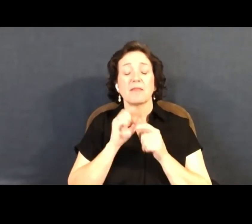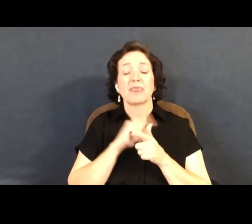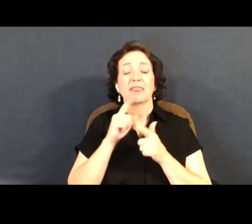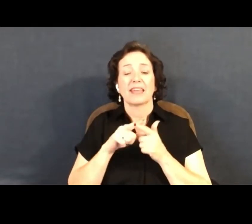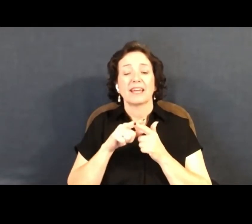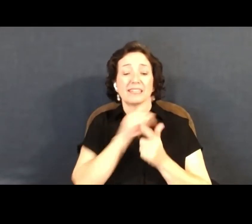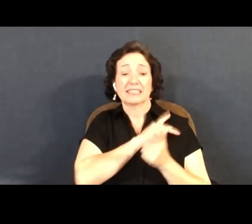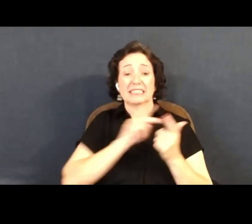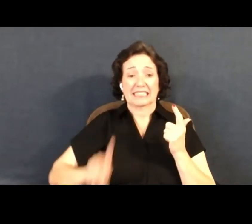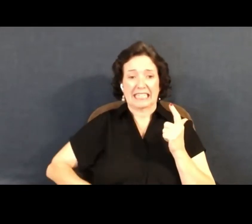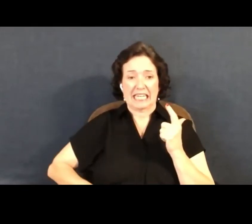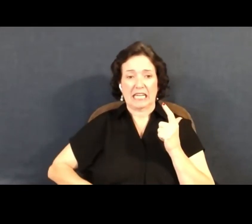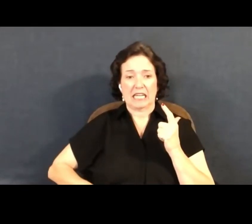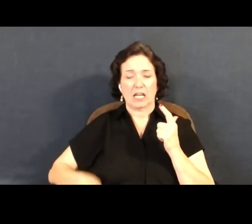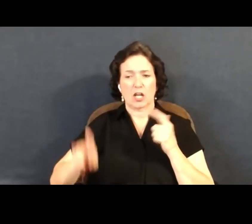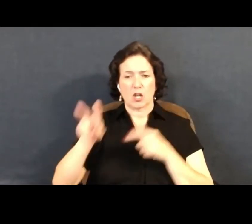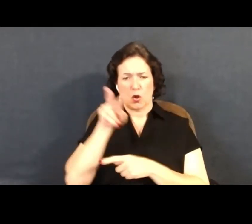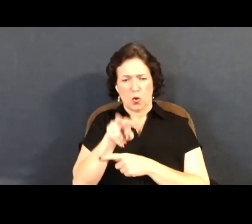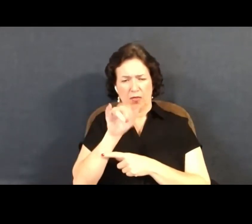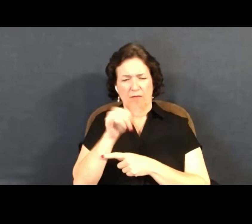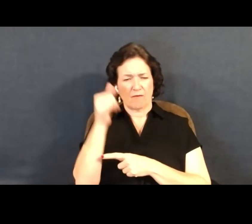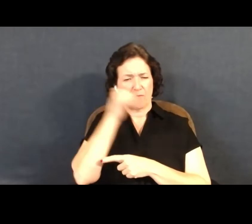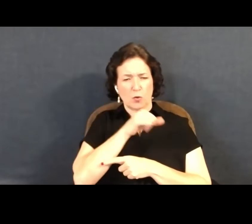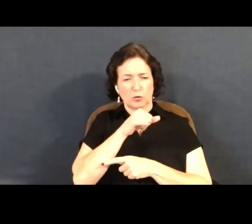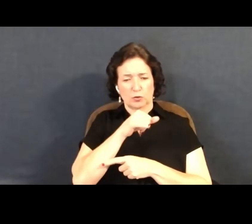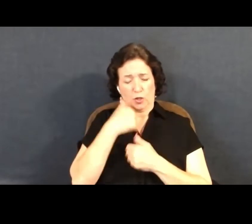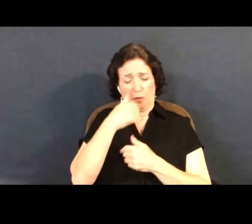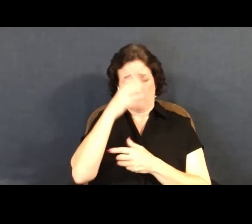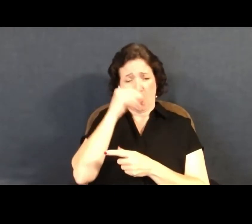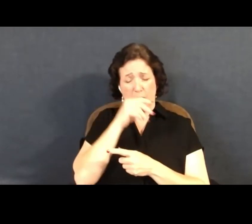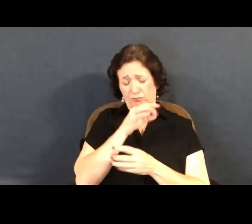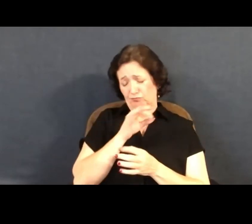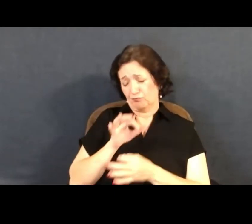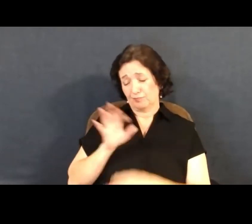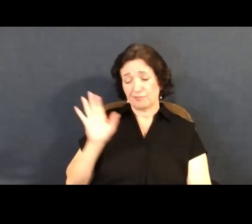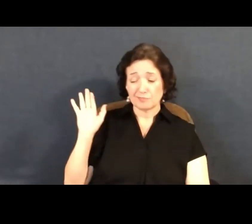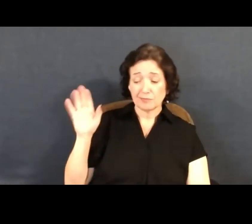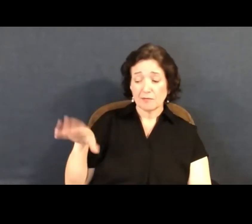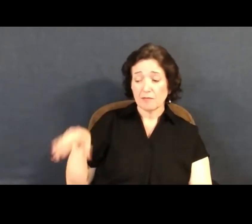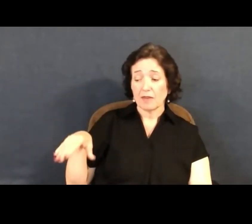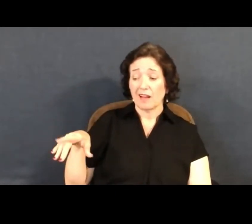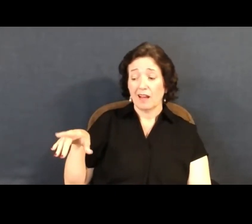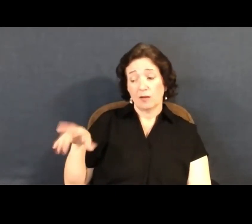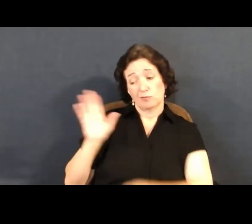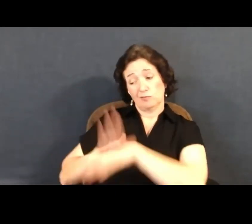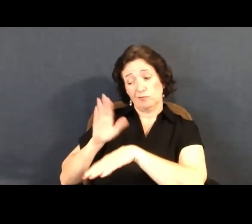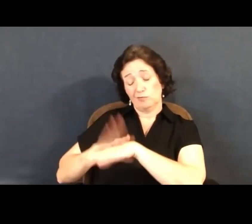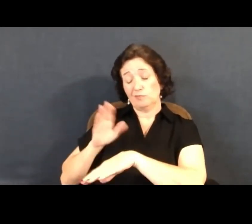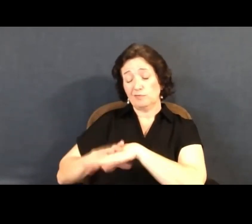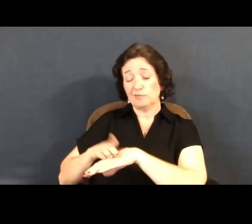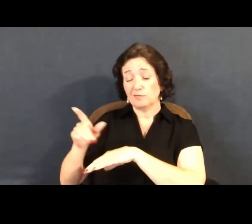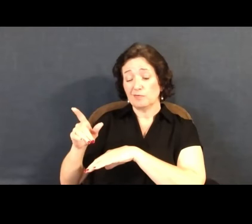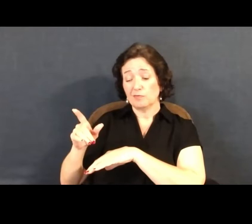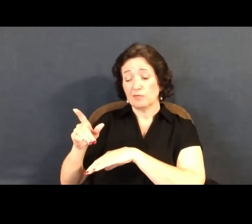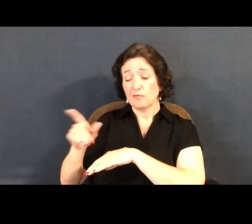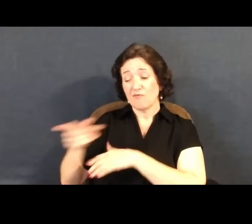at this foolish young boy, and he said, "I have to warn you, young man. The penalty for failure is